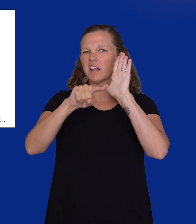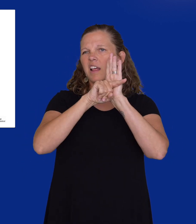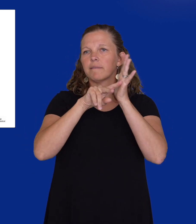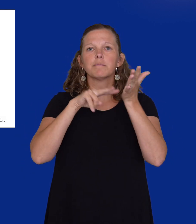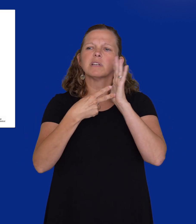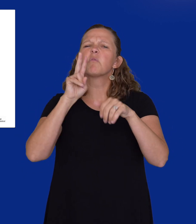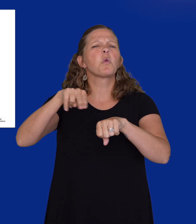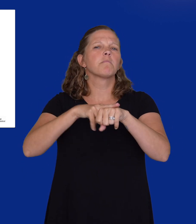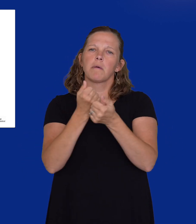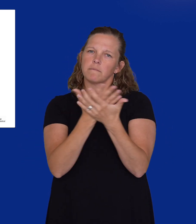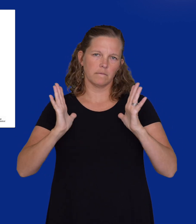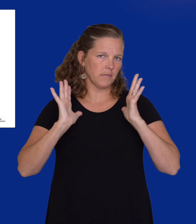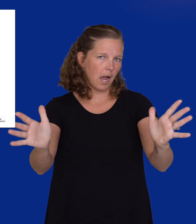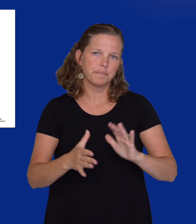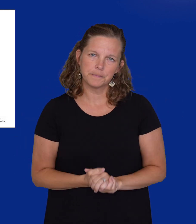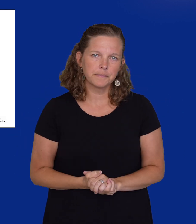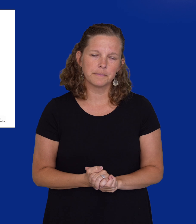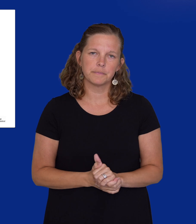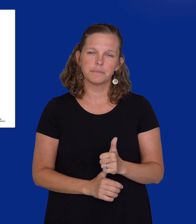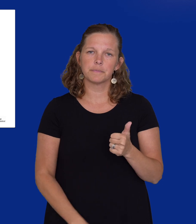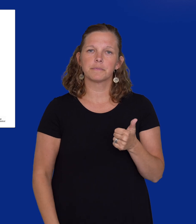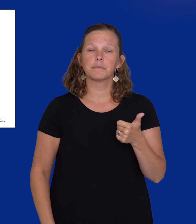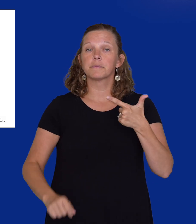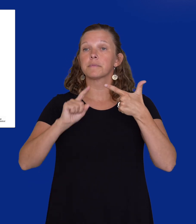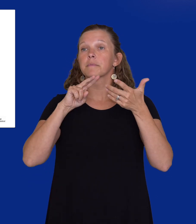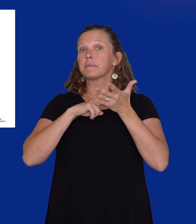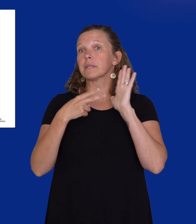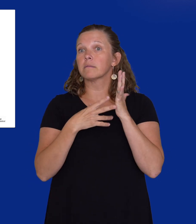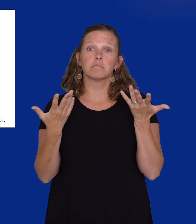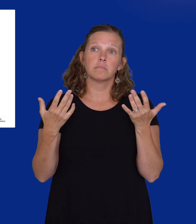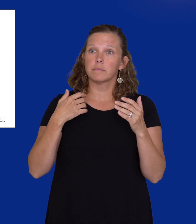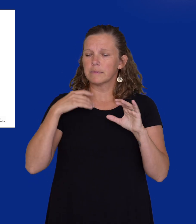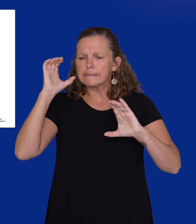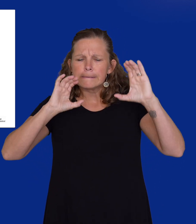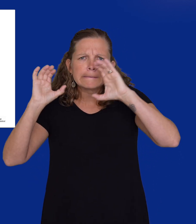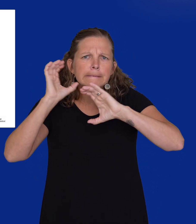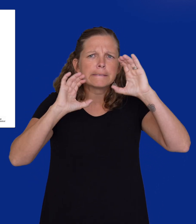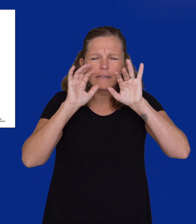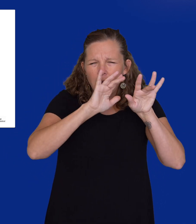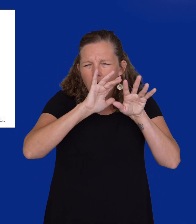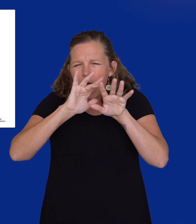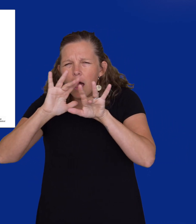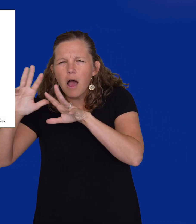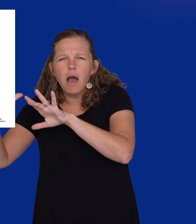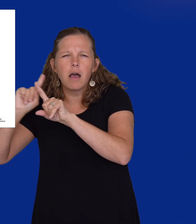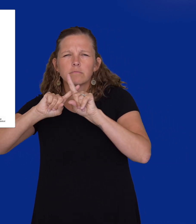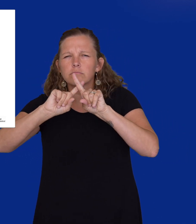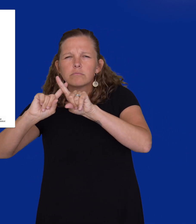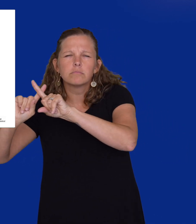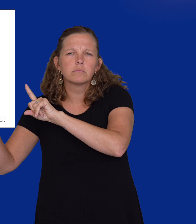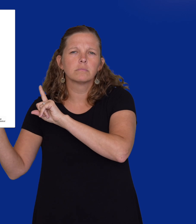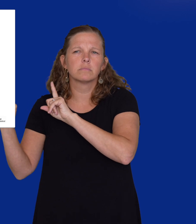The first is a negative or normal result. This means that we looked across all of those genes in